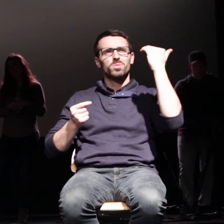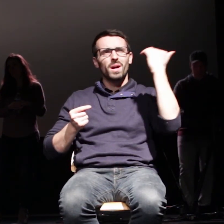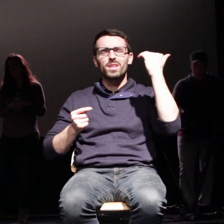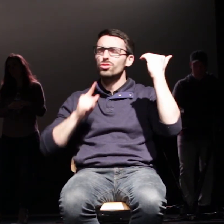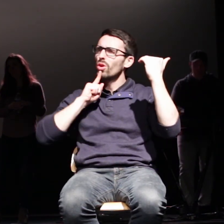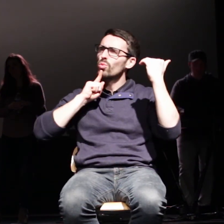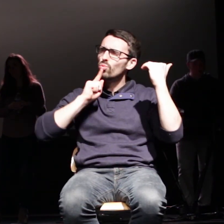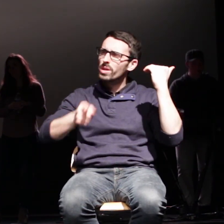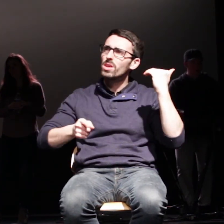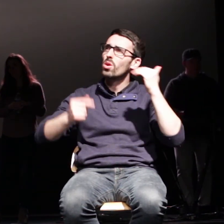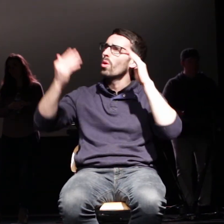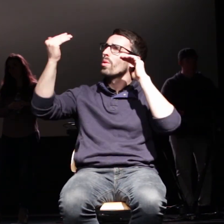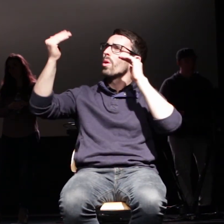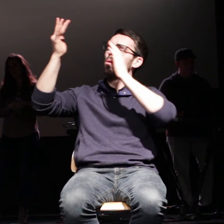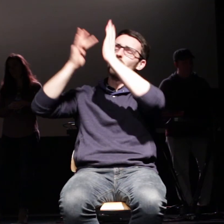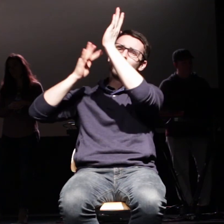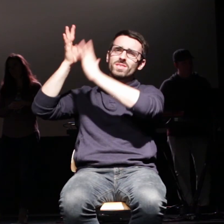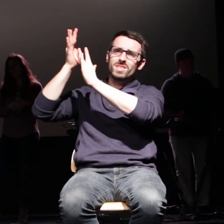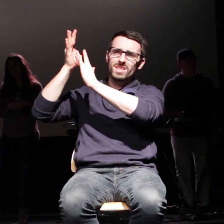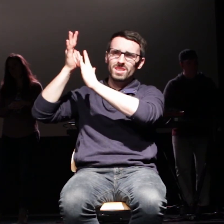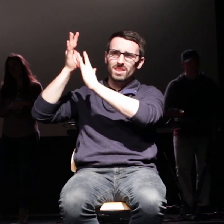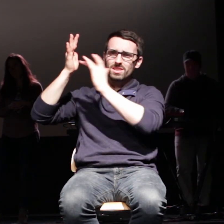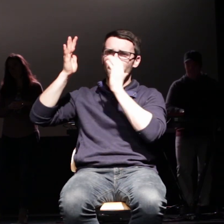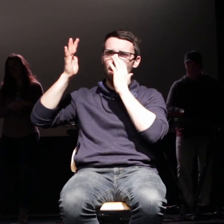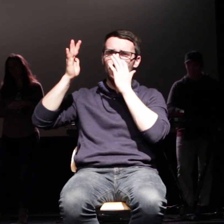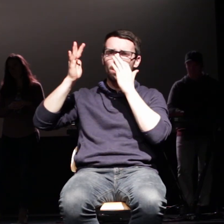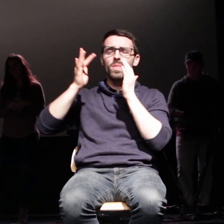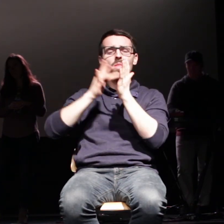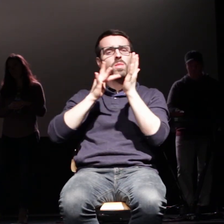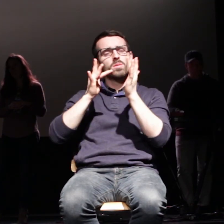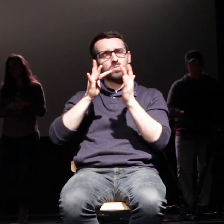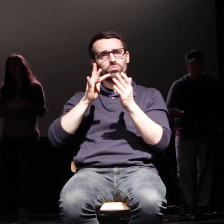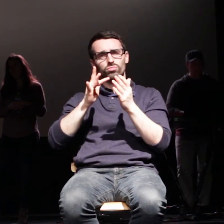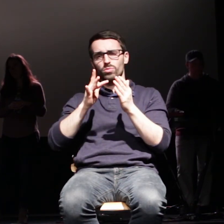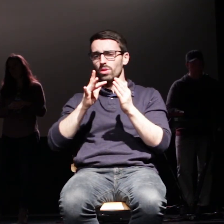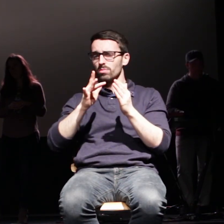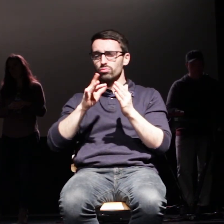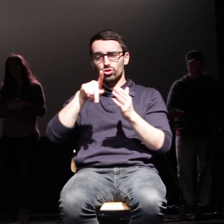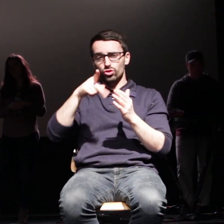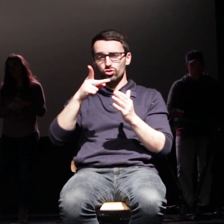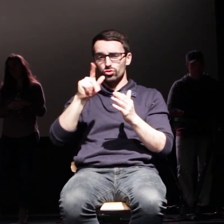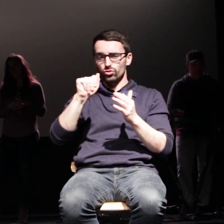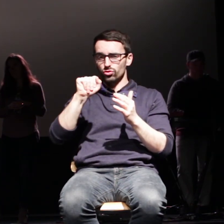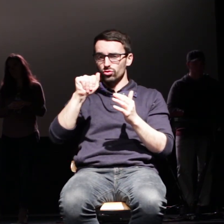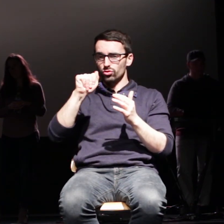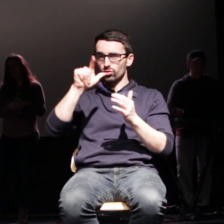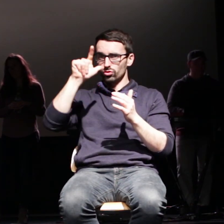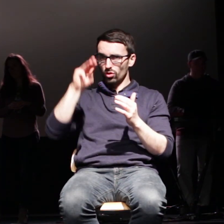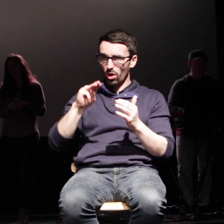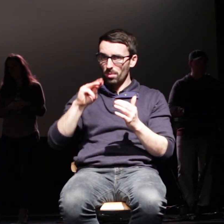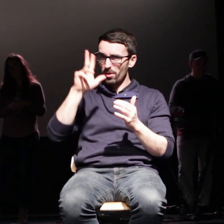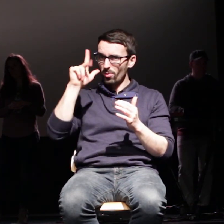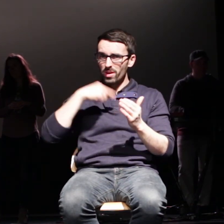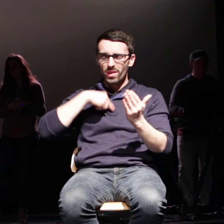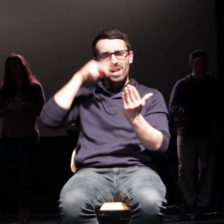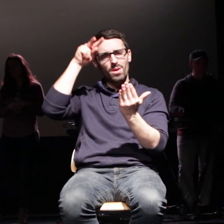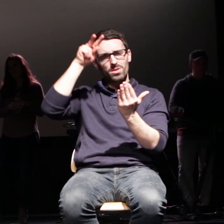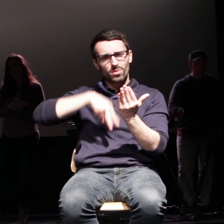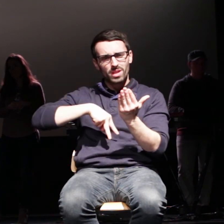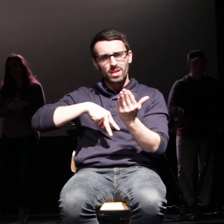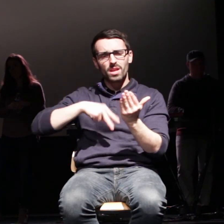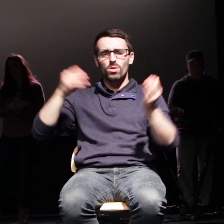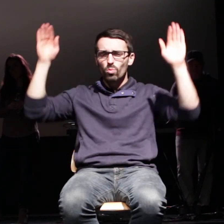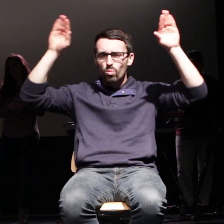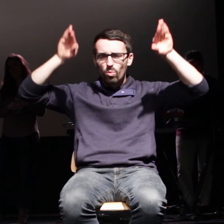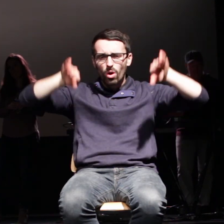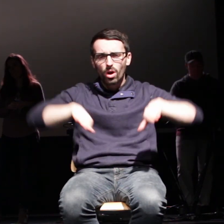knew in that moment, even as I was reading those words of Psalm 23, is that yes, I walk through the valley of the shadow of death because Jesus faced death. And therefore, all death